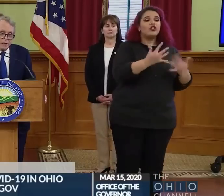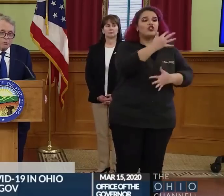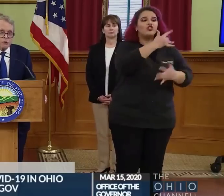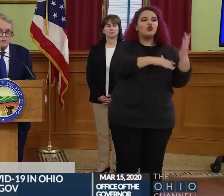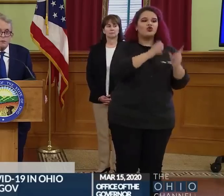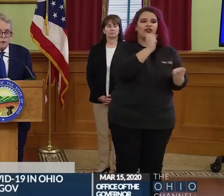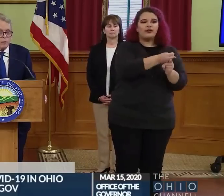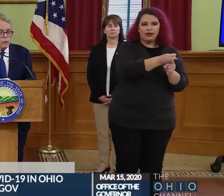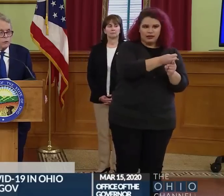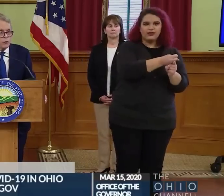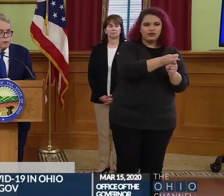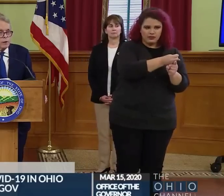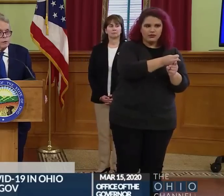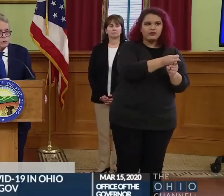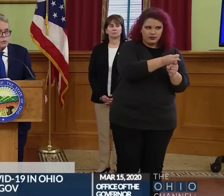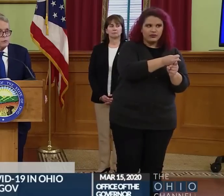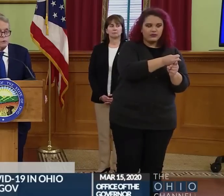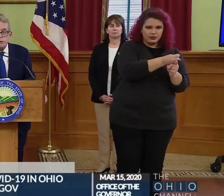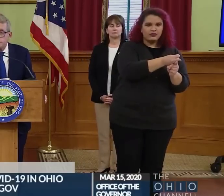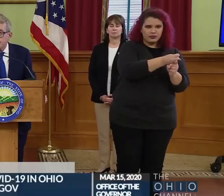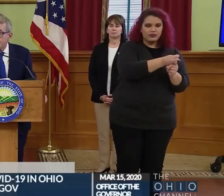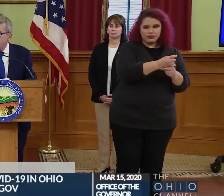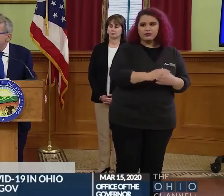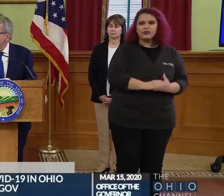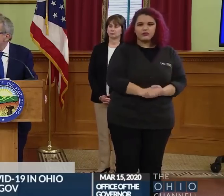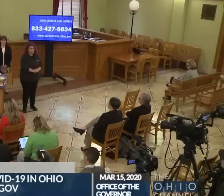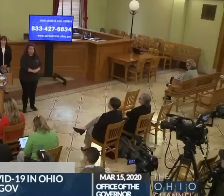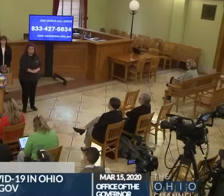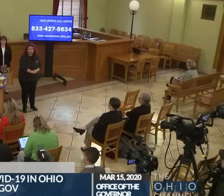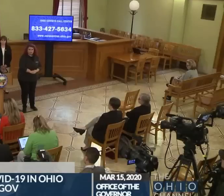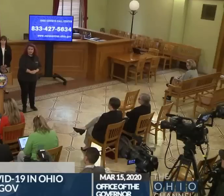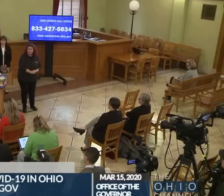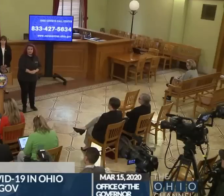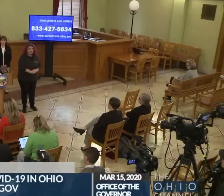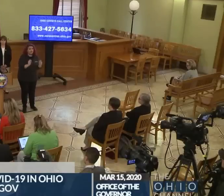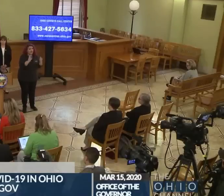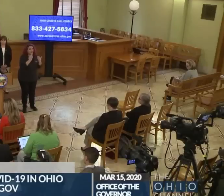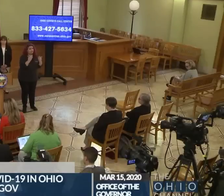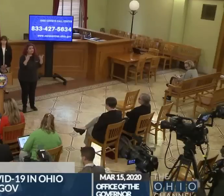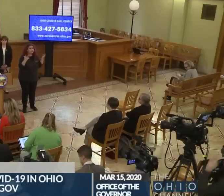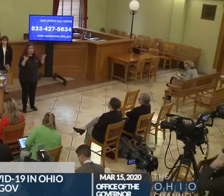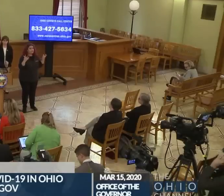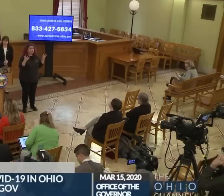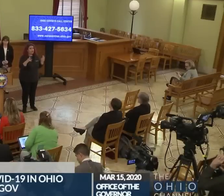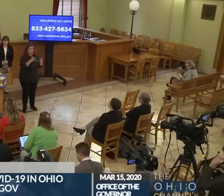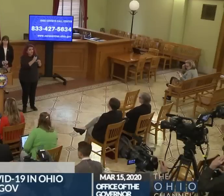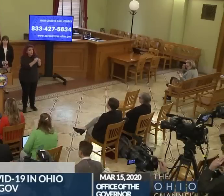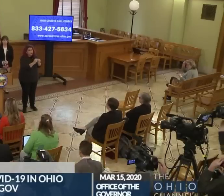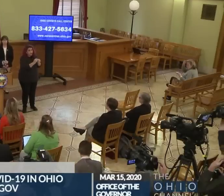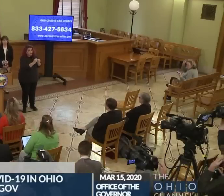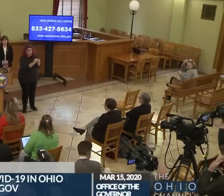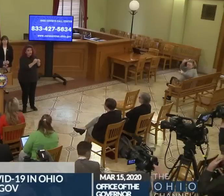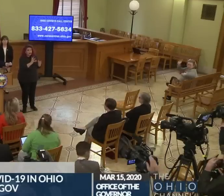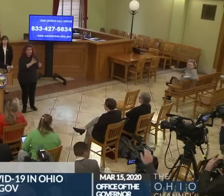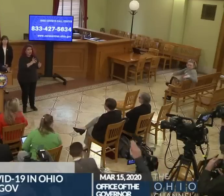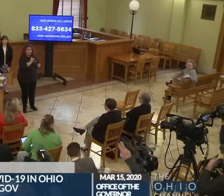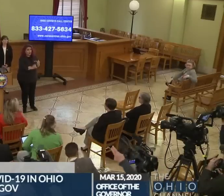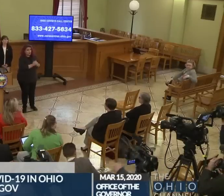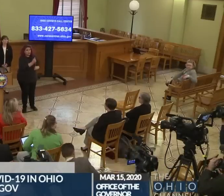get 80% of it right, we're going to make a huge difference. Okay, thank you all. We'll take the last